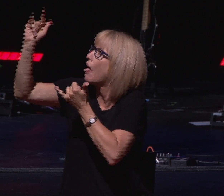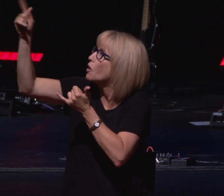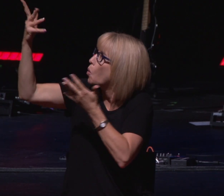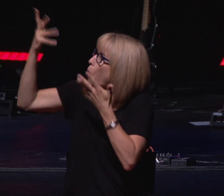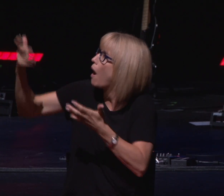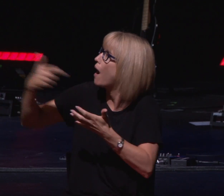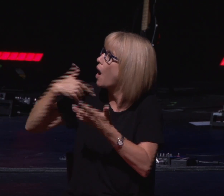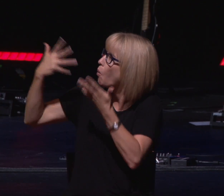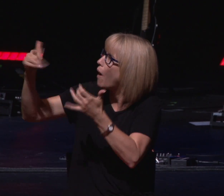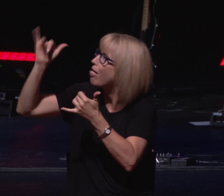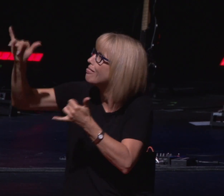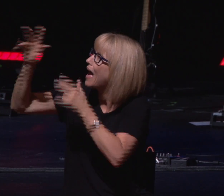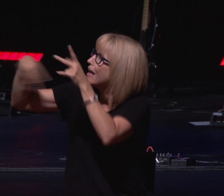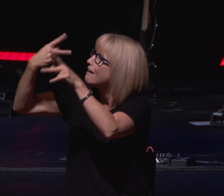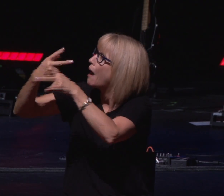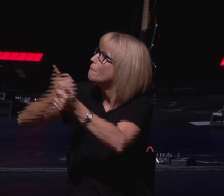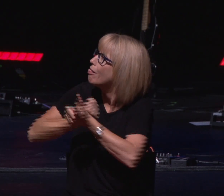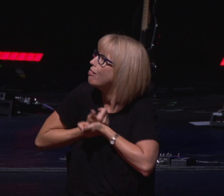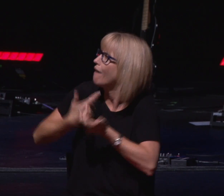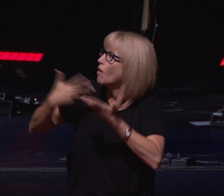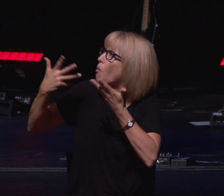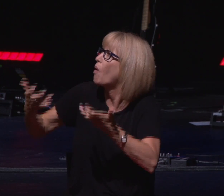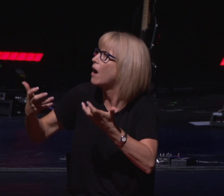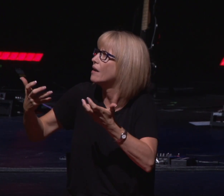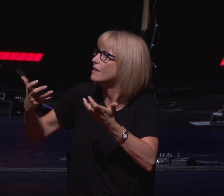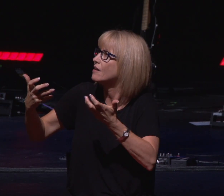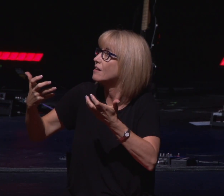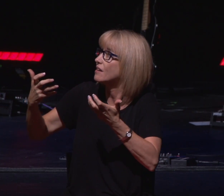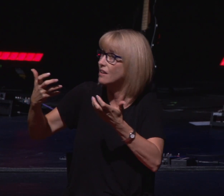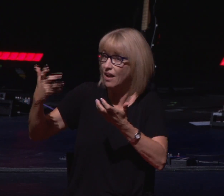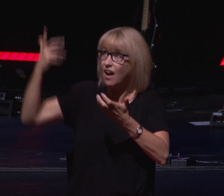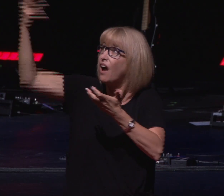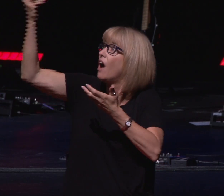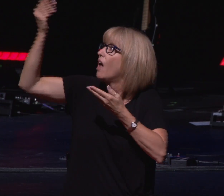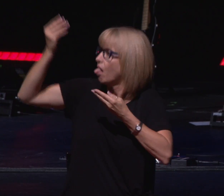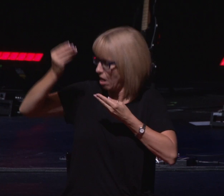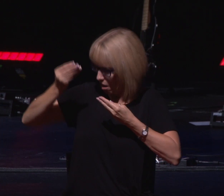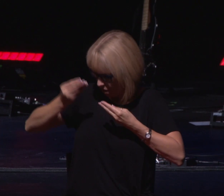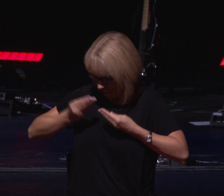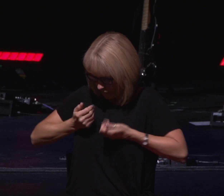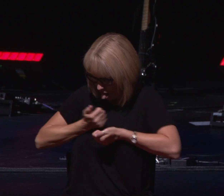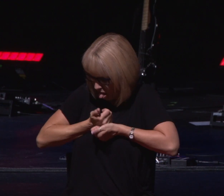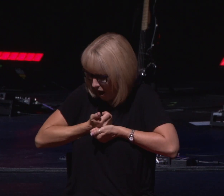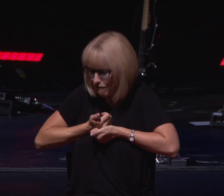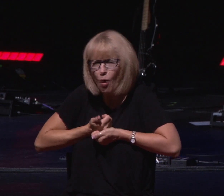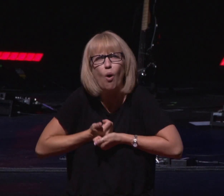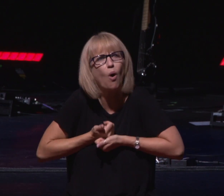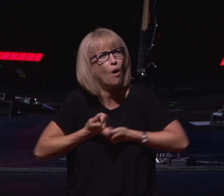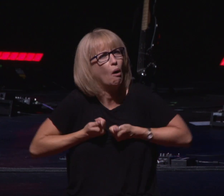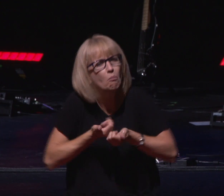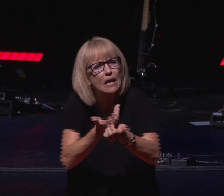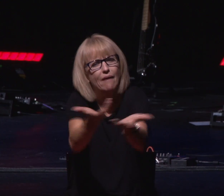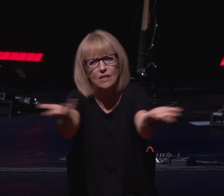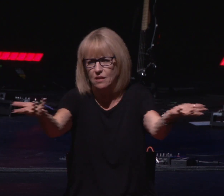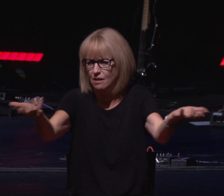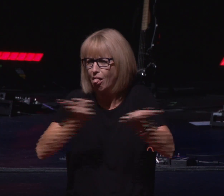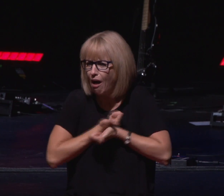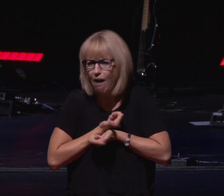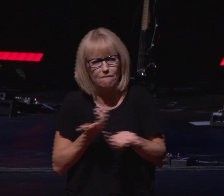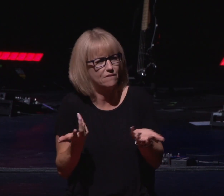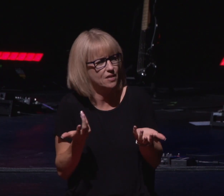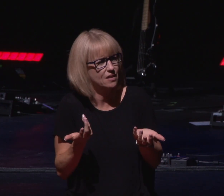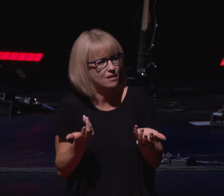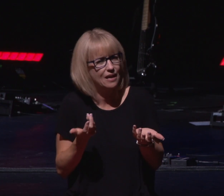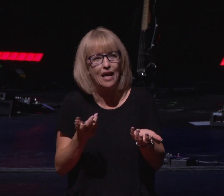Out of you, and so we do that, and then out of that love, we learn to give that love to others. Racial healing starts with not just with